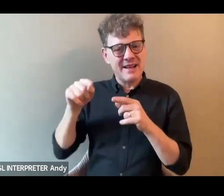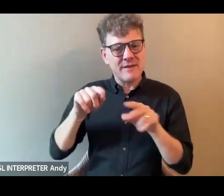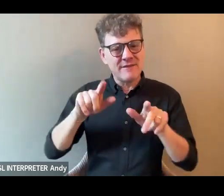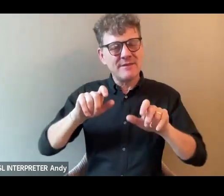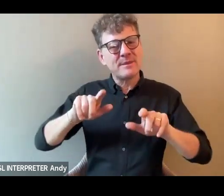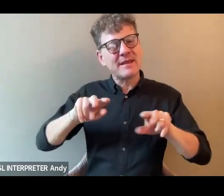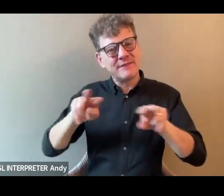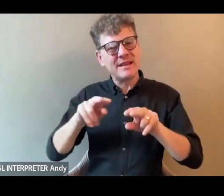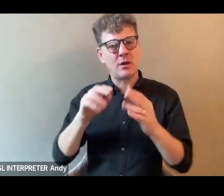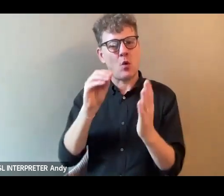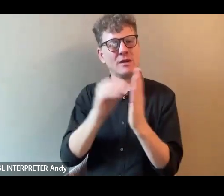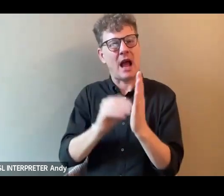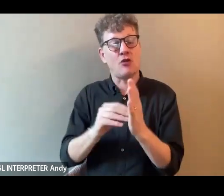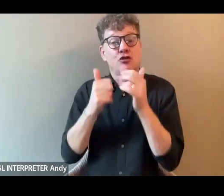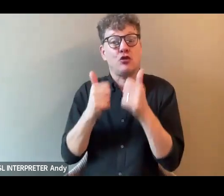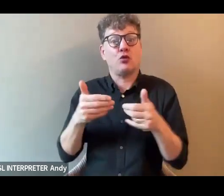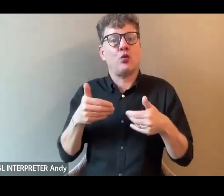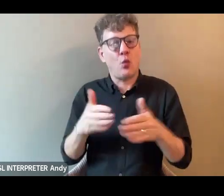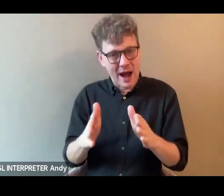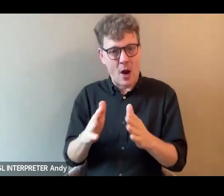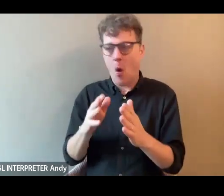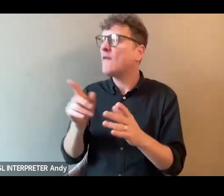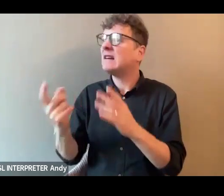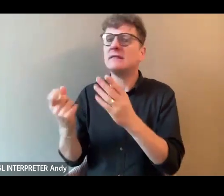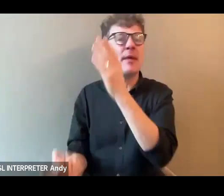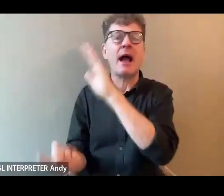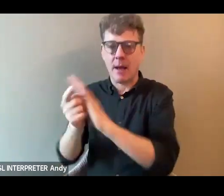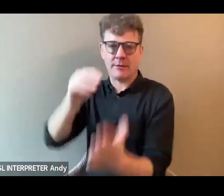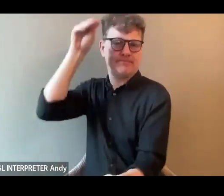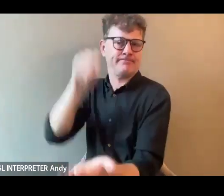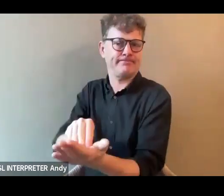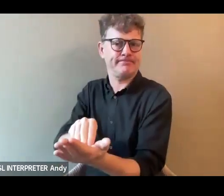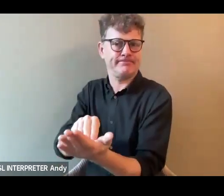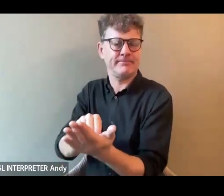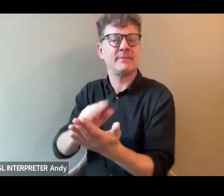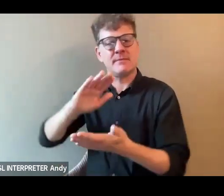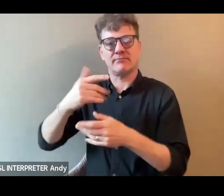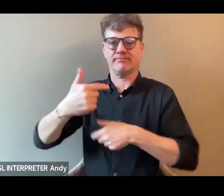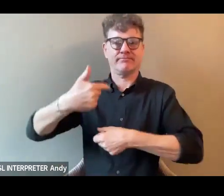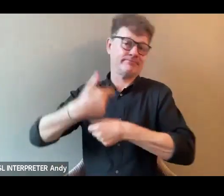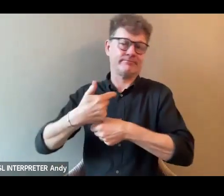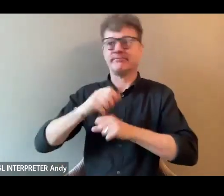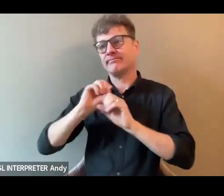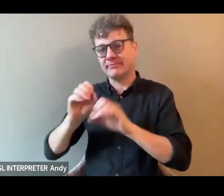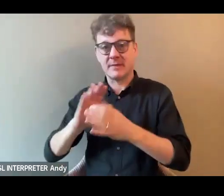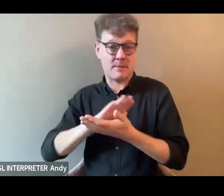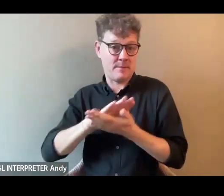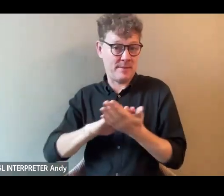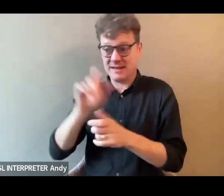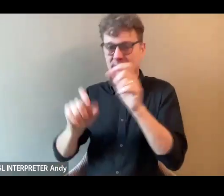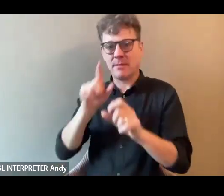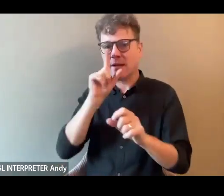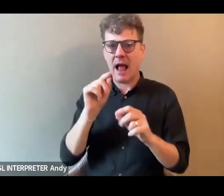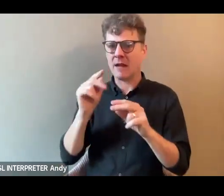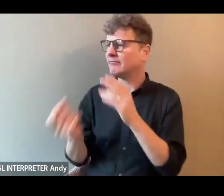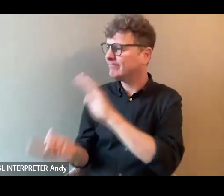as a time-efficient, distributed, asynchronous method of allowing actors in the situation to reflect on their own